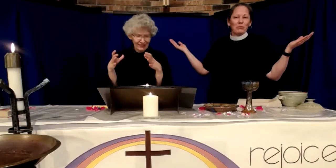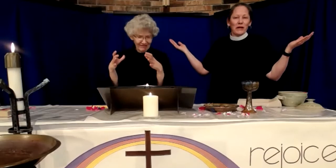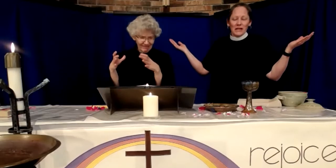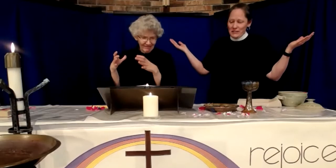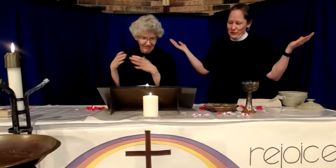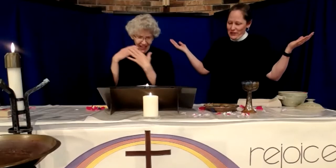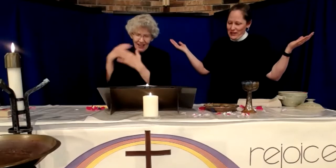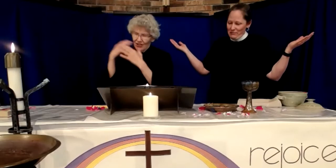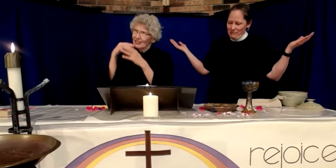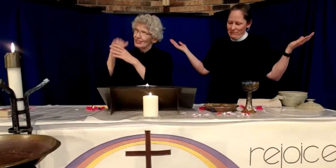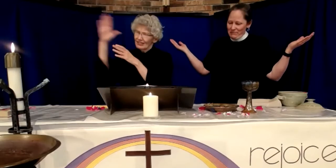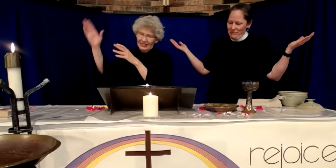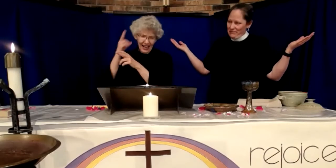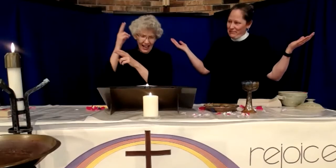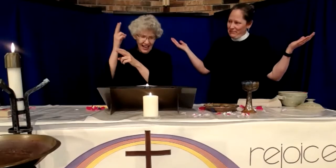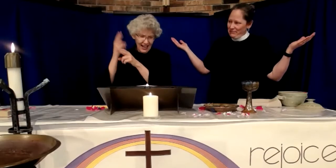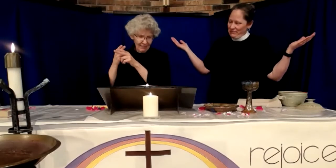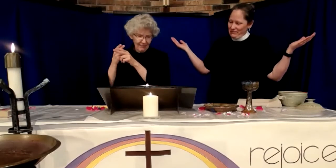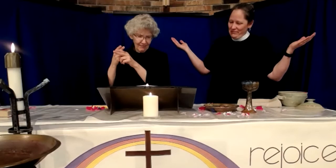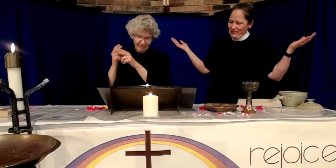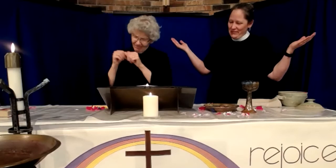And we praise your name